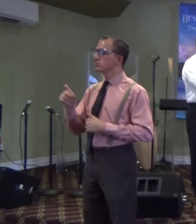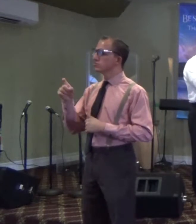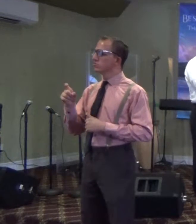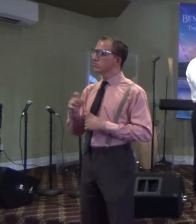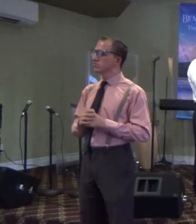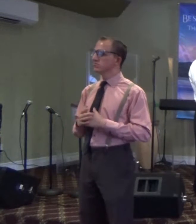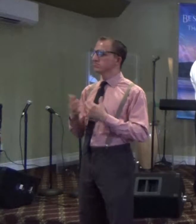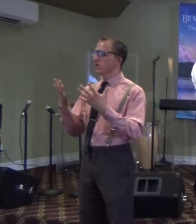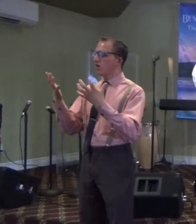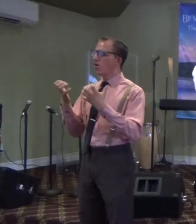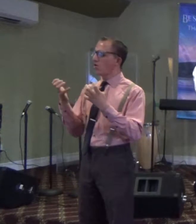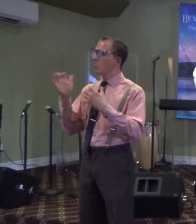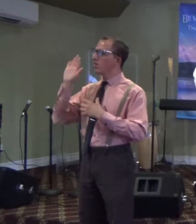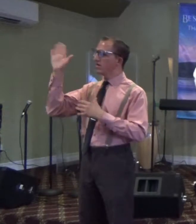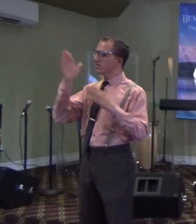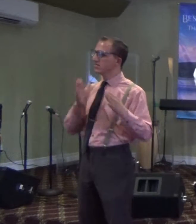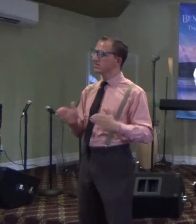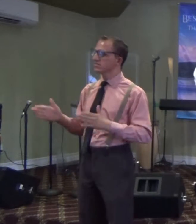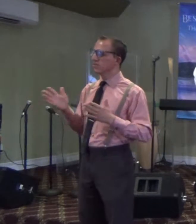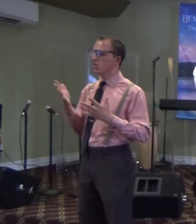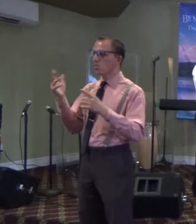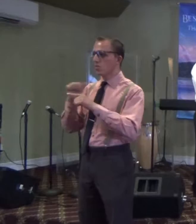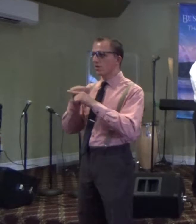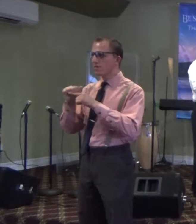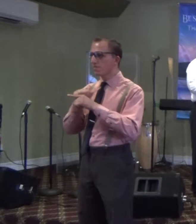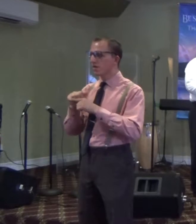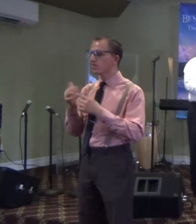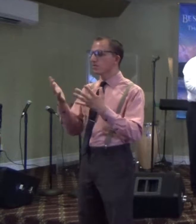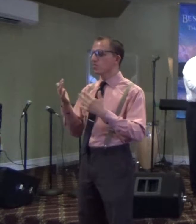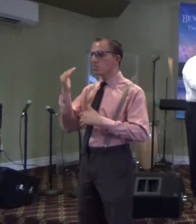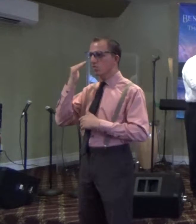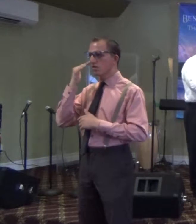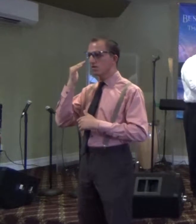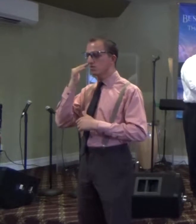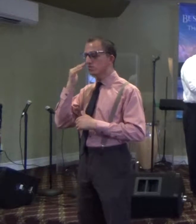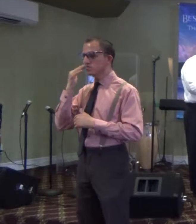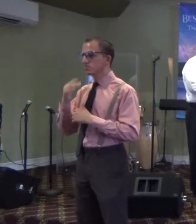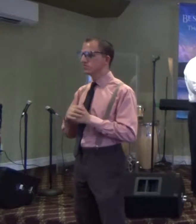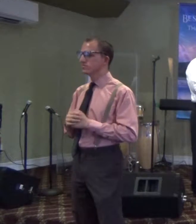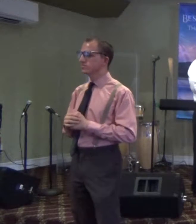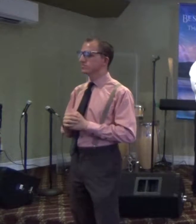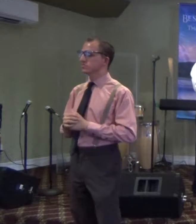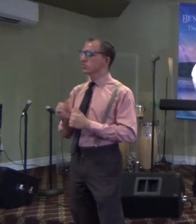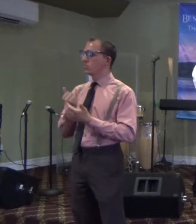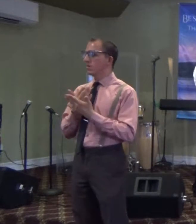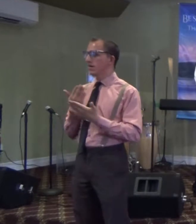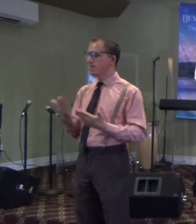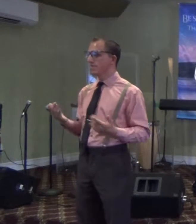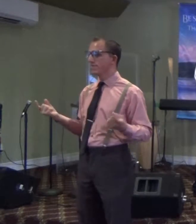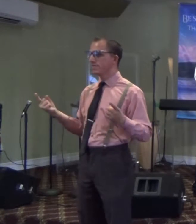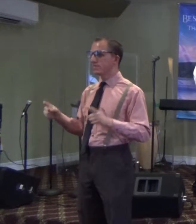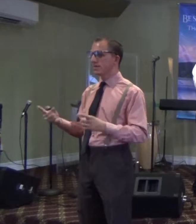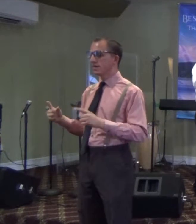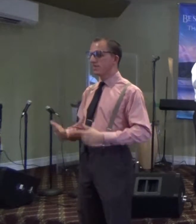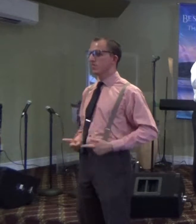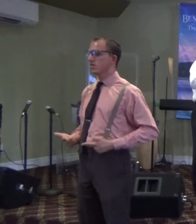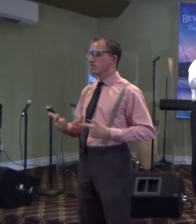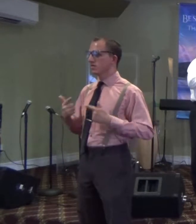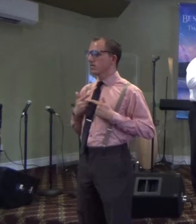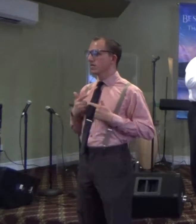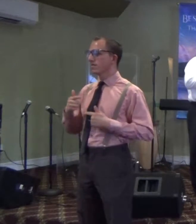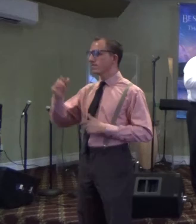el propósito de to live in Dios. the purpose of God, Todos los acontecimientos and all things en sus vidas in